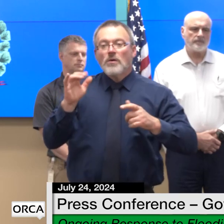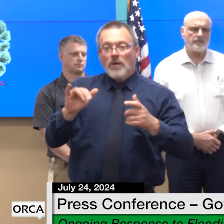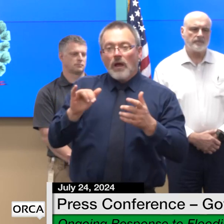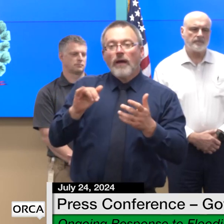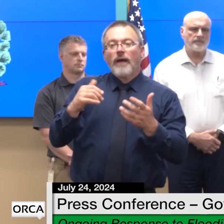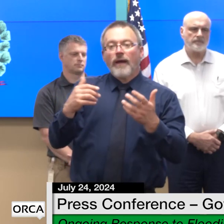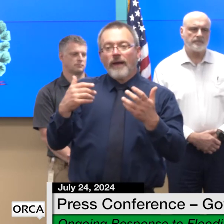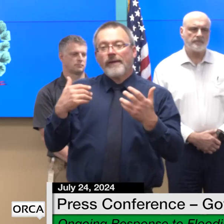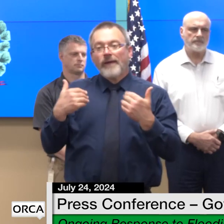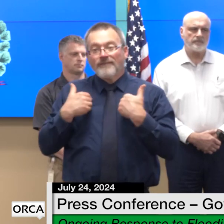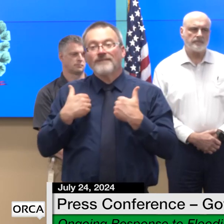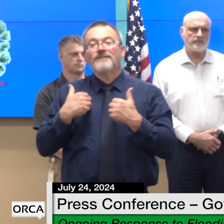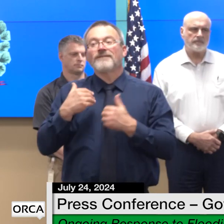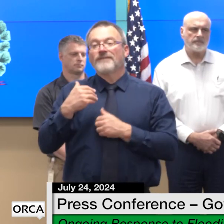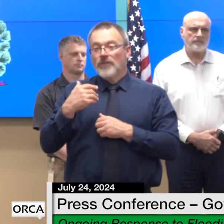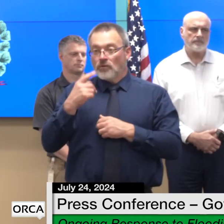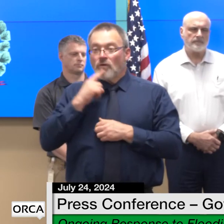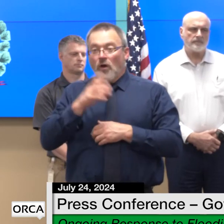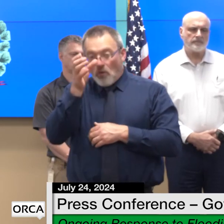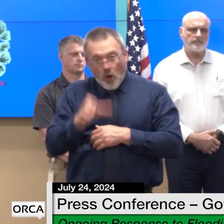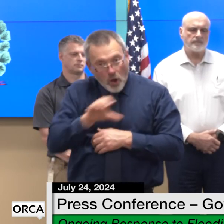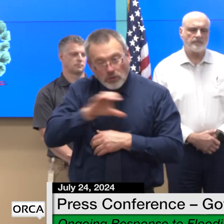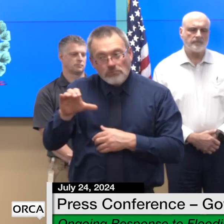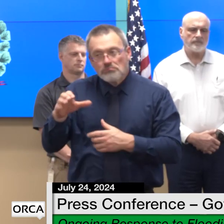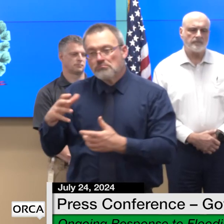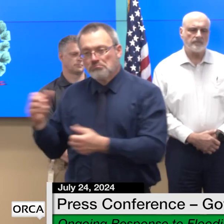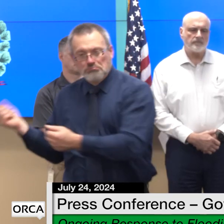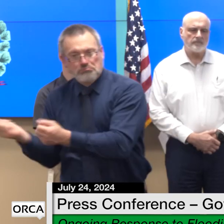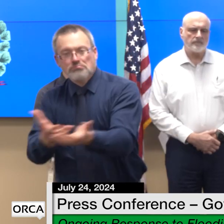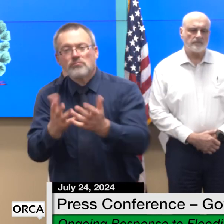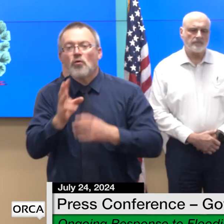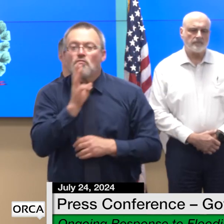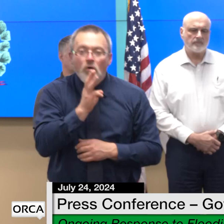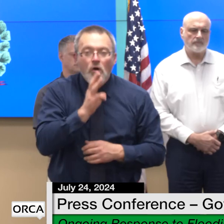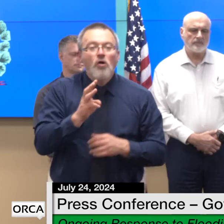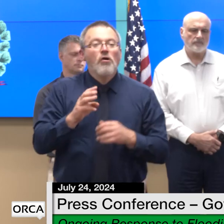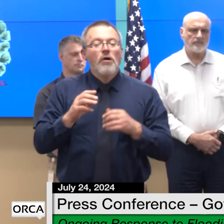Red Cross and talk to a trained professional.